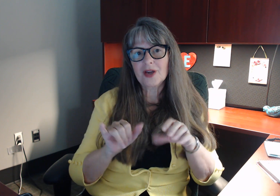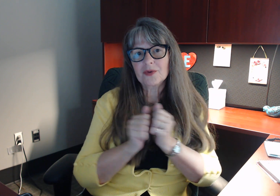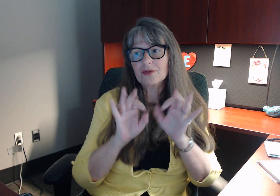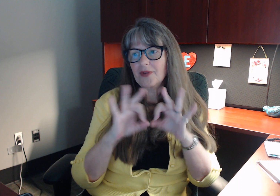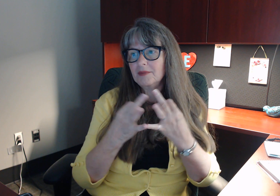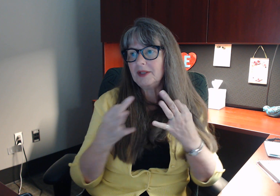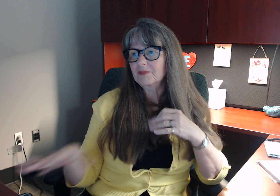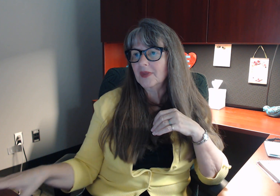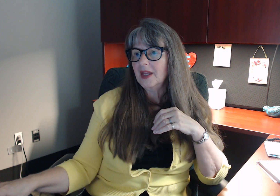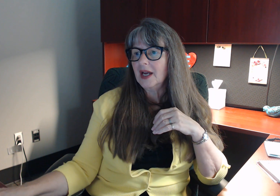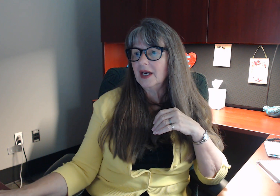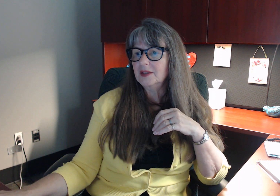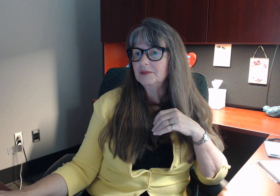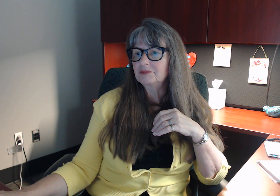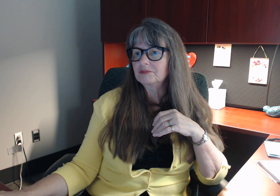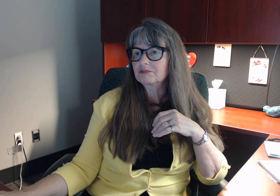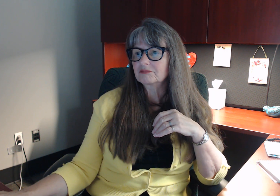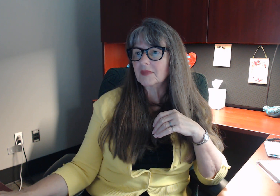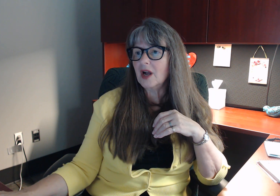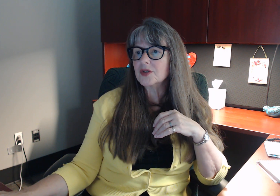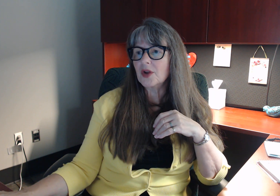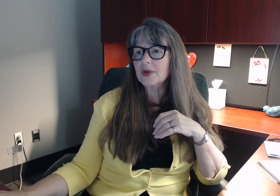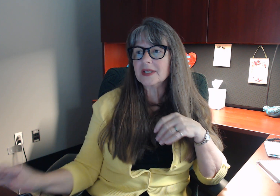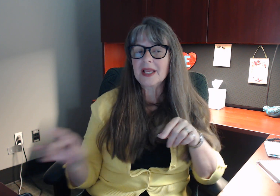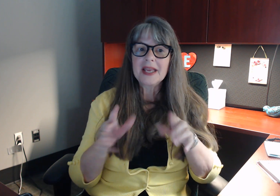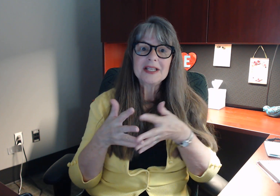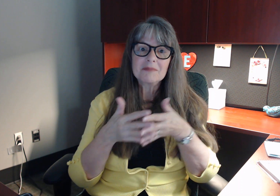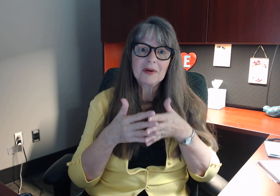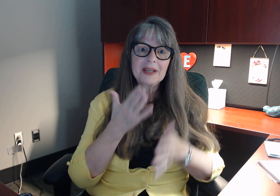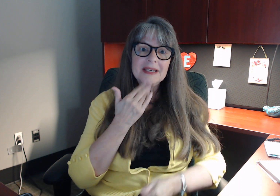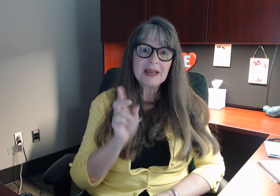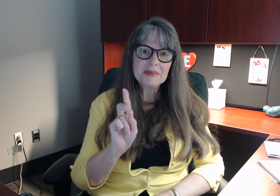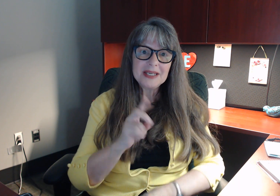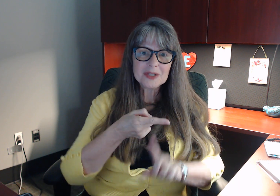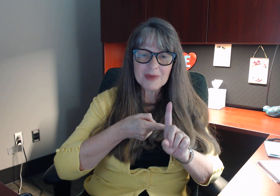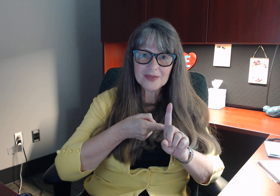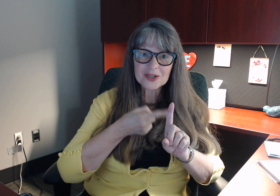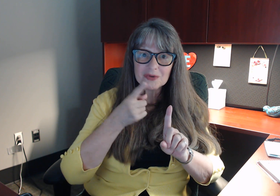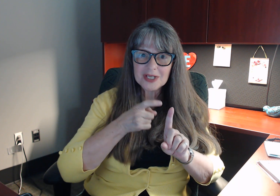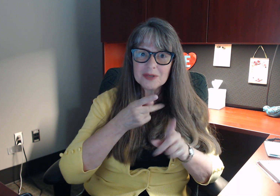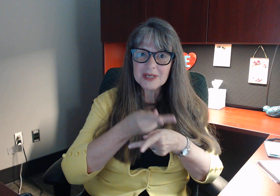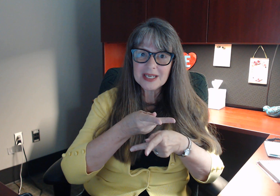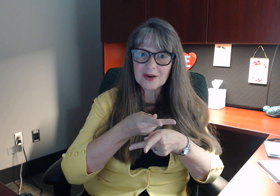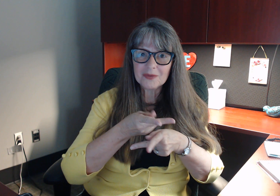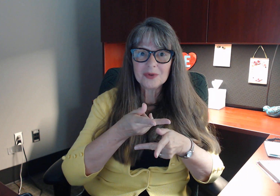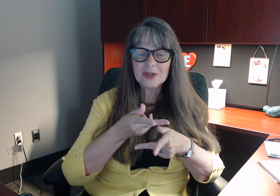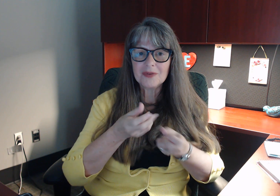with your family. Also, it's American Diabetes Month, because you need to be careful of how